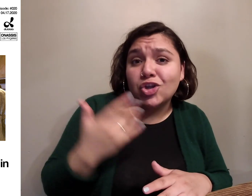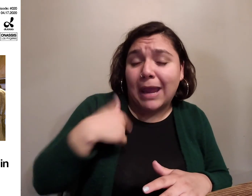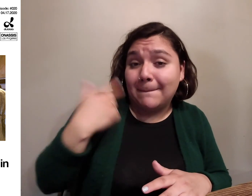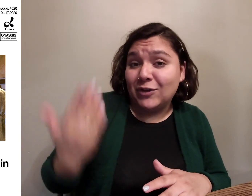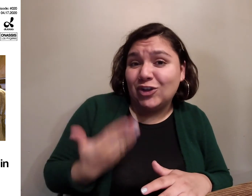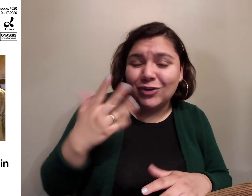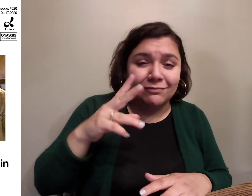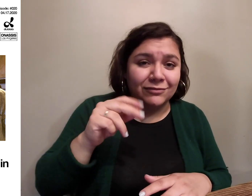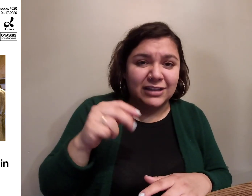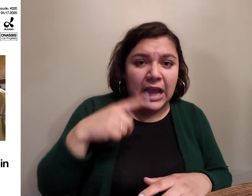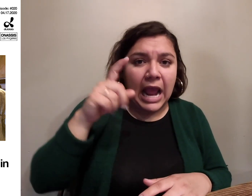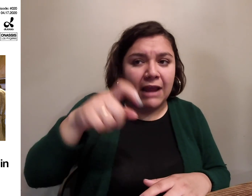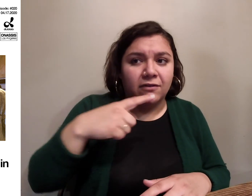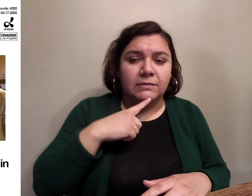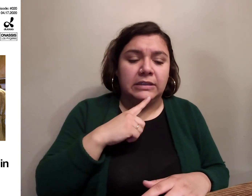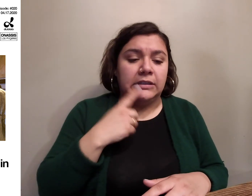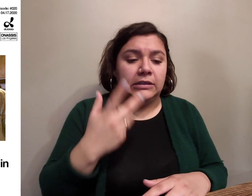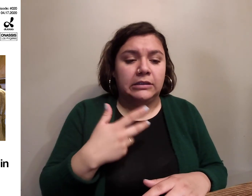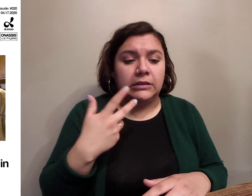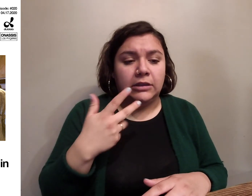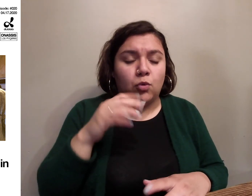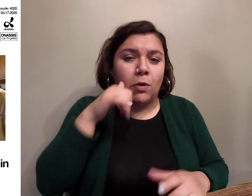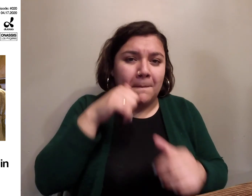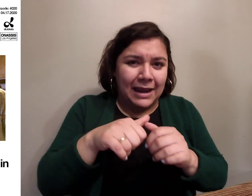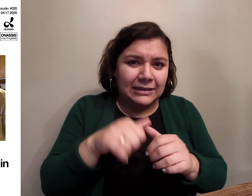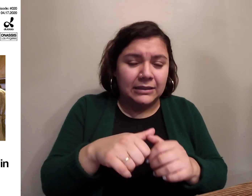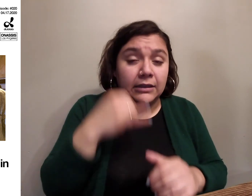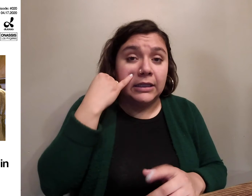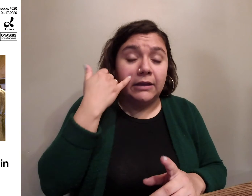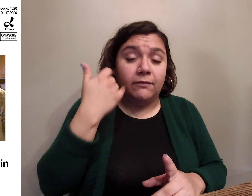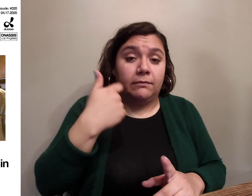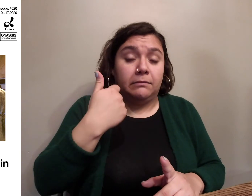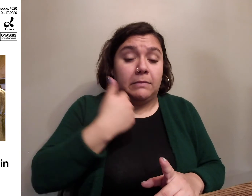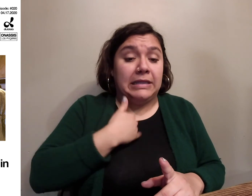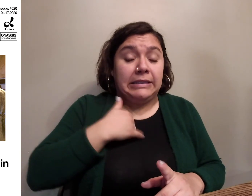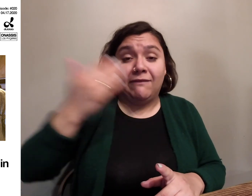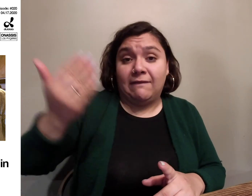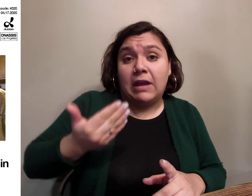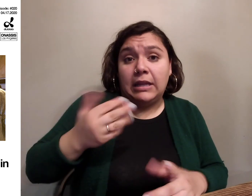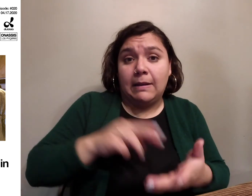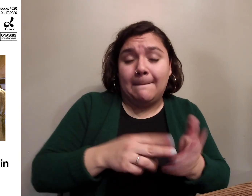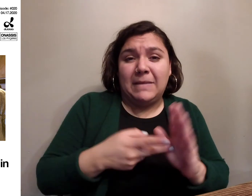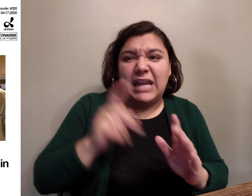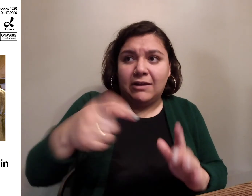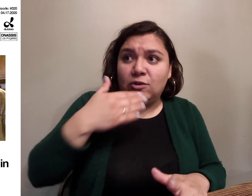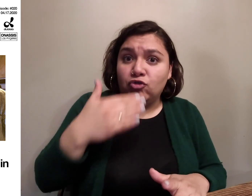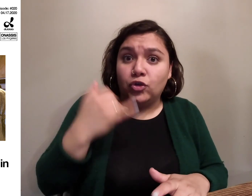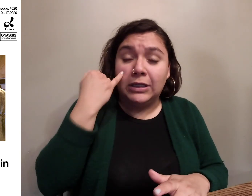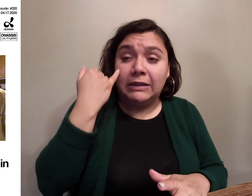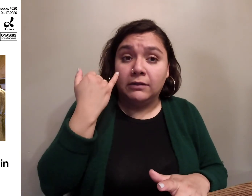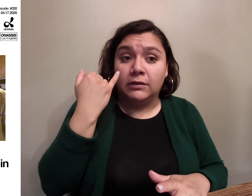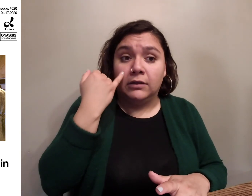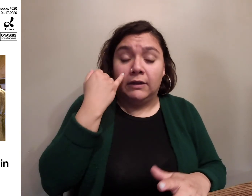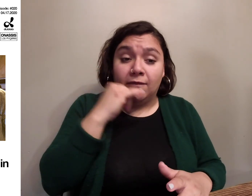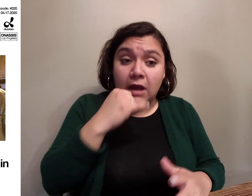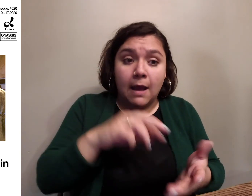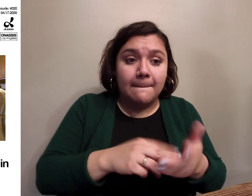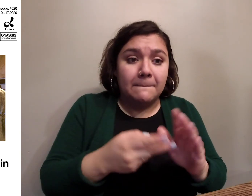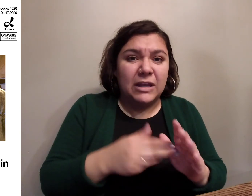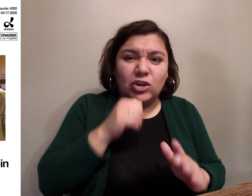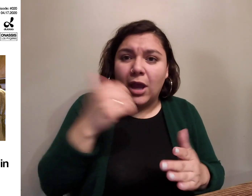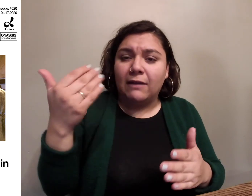invited. And then if I am invited, I must be really, really good. Otherwise, they may ask me to leave. Like, I have that level